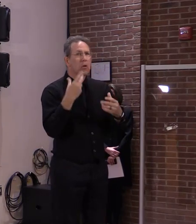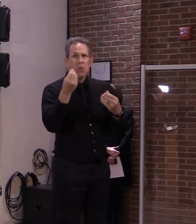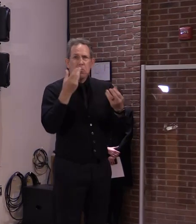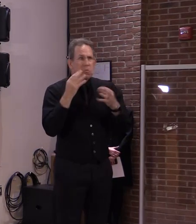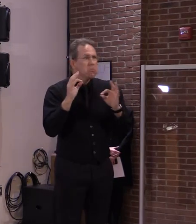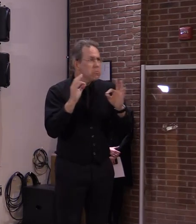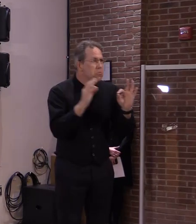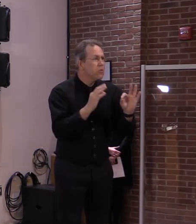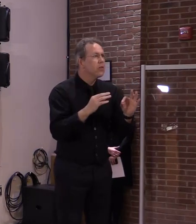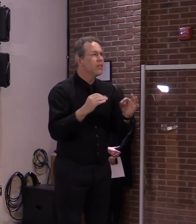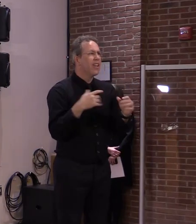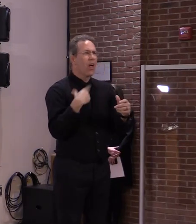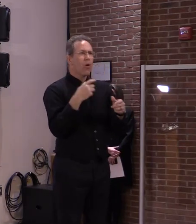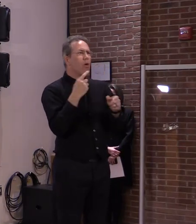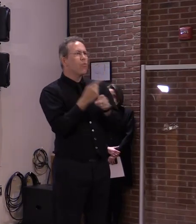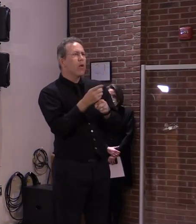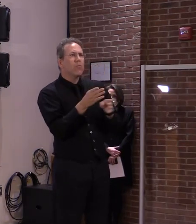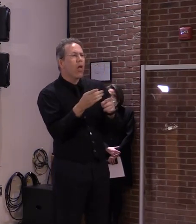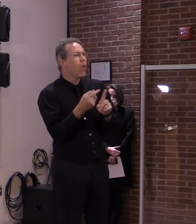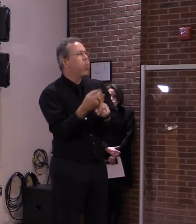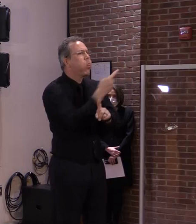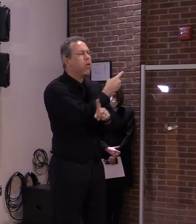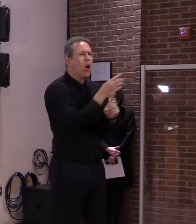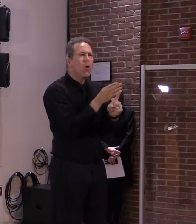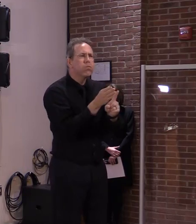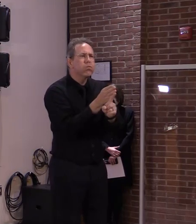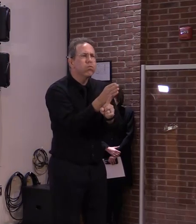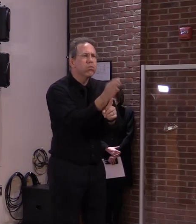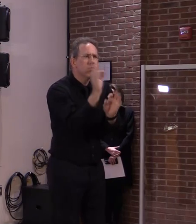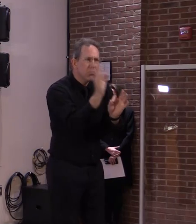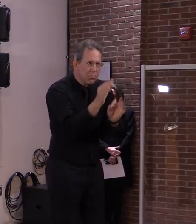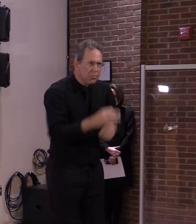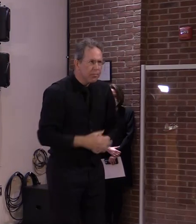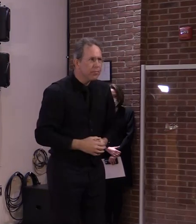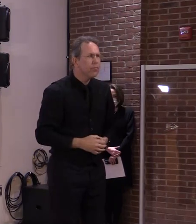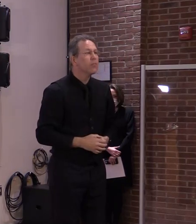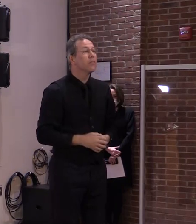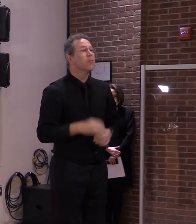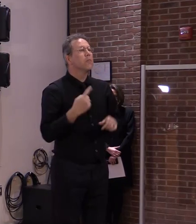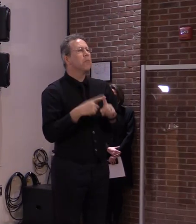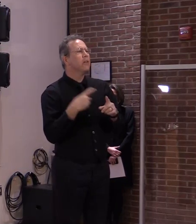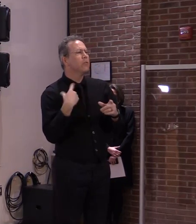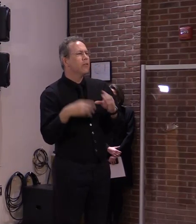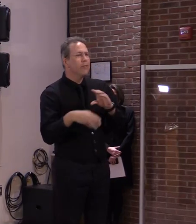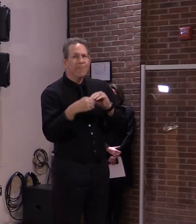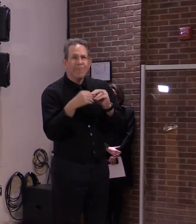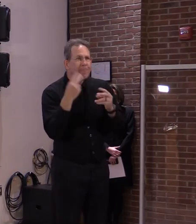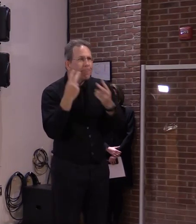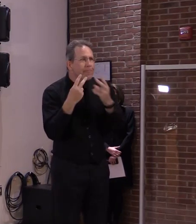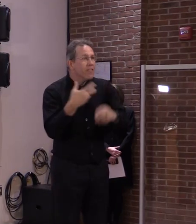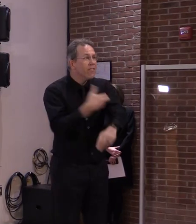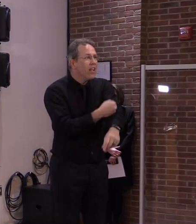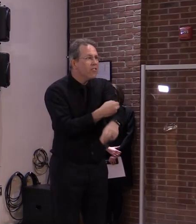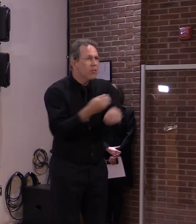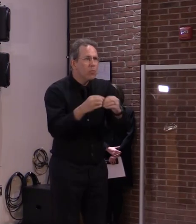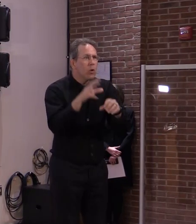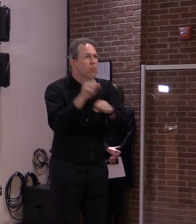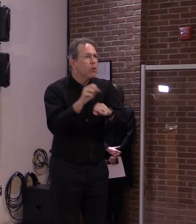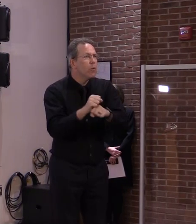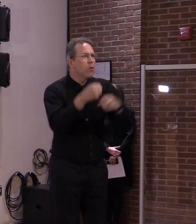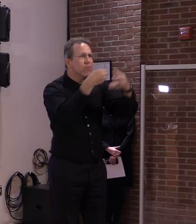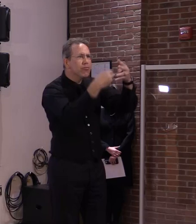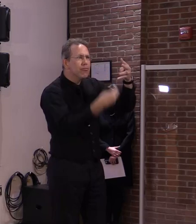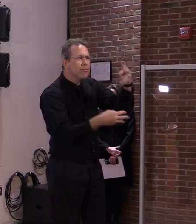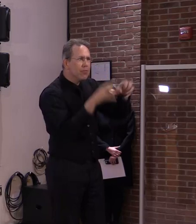Vermont. And in the longer term, Vermont's strong vaccine uptake means that we're on track to meet our May 1st goal in